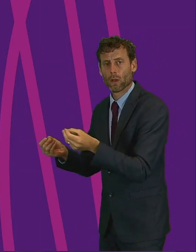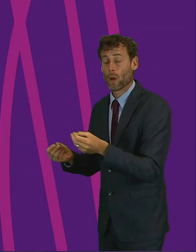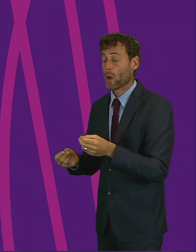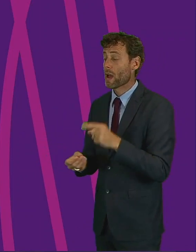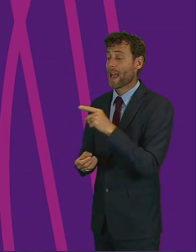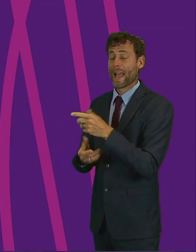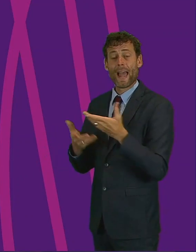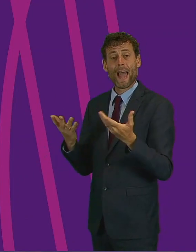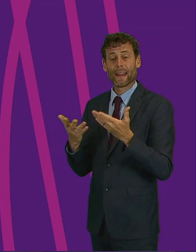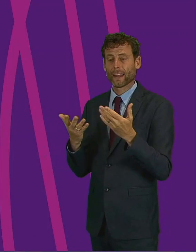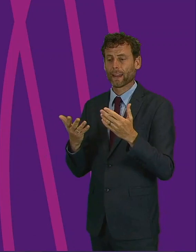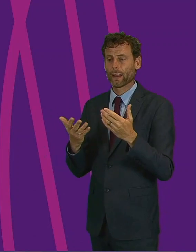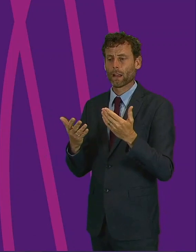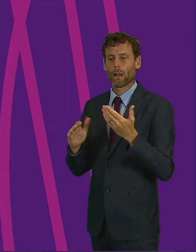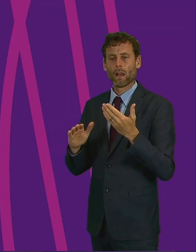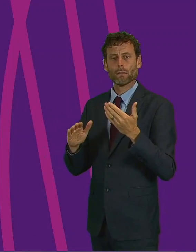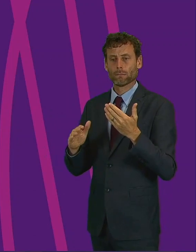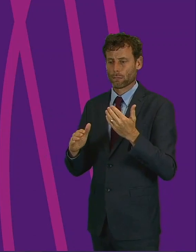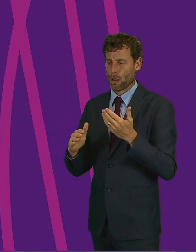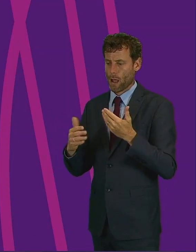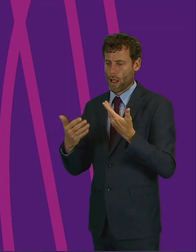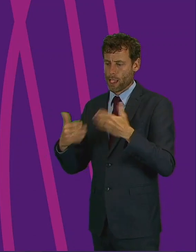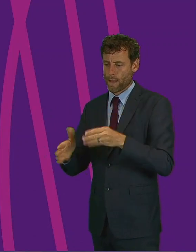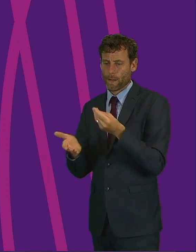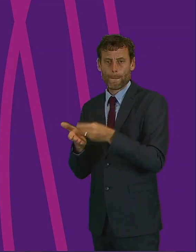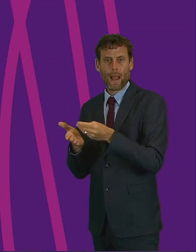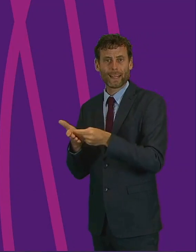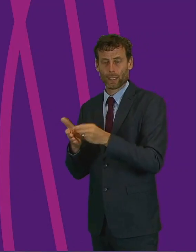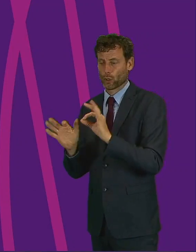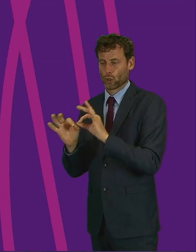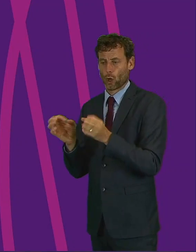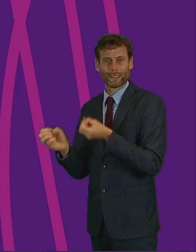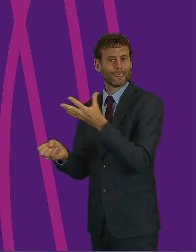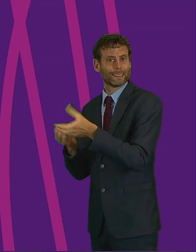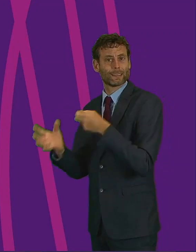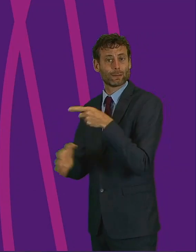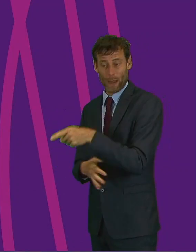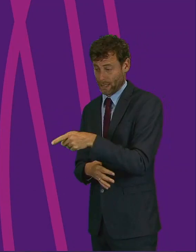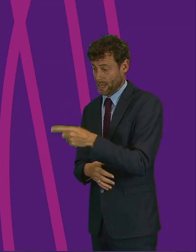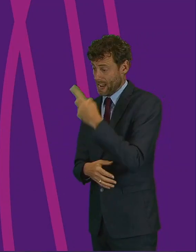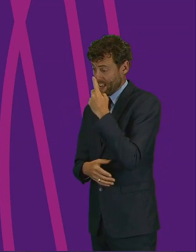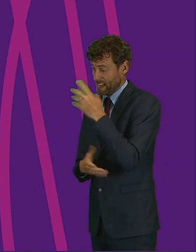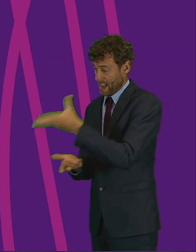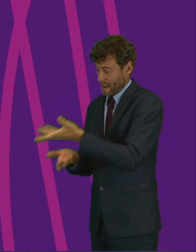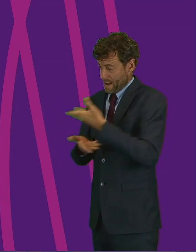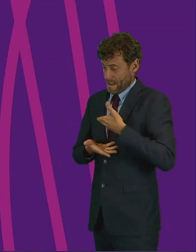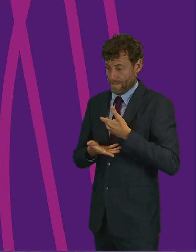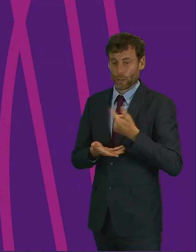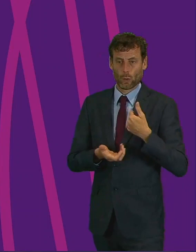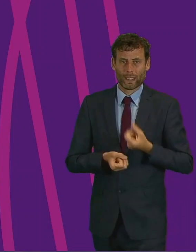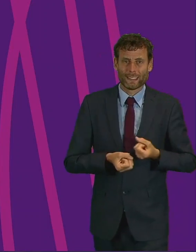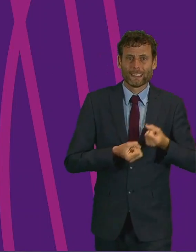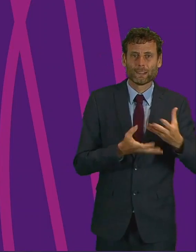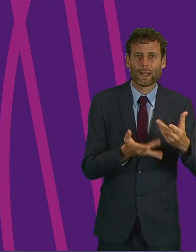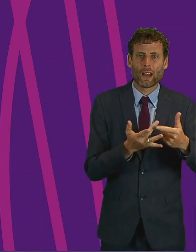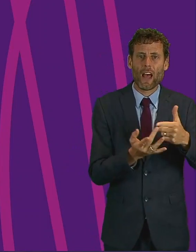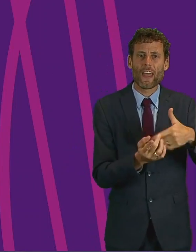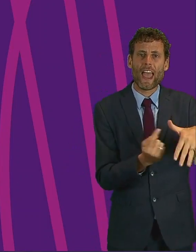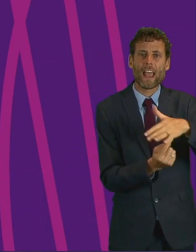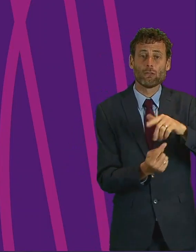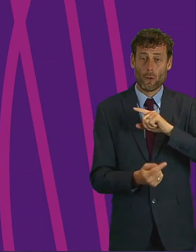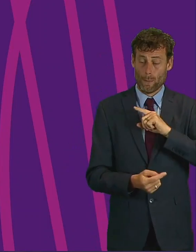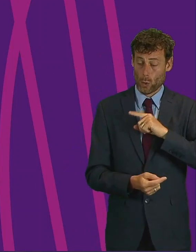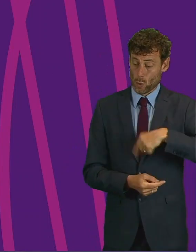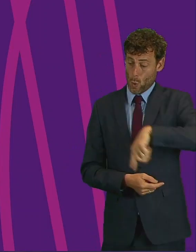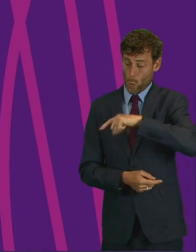underspends in any of these areas will be clawed back or whether we can reinvest these. I think it's really important that commitments we have made to